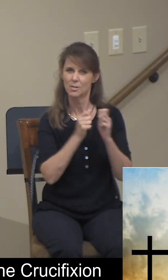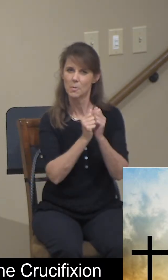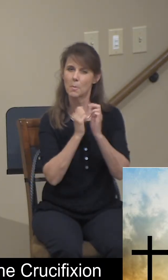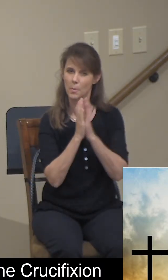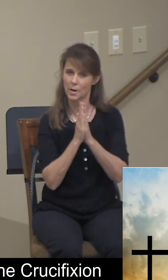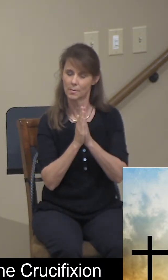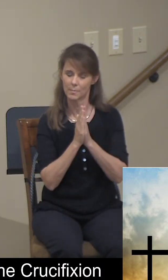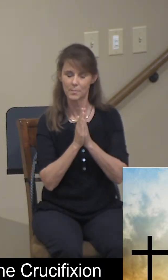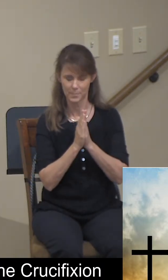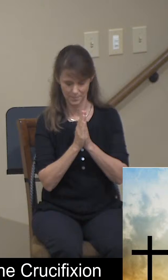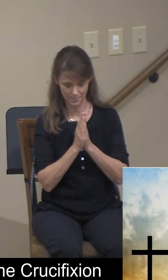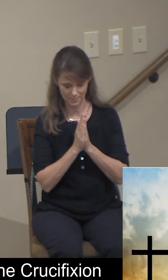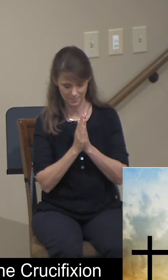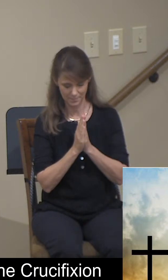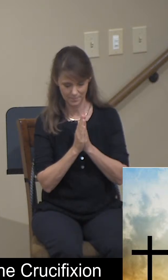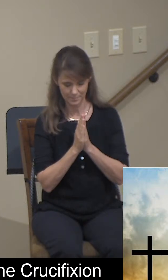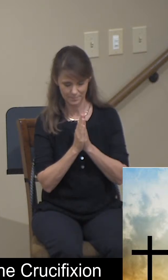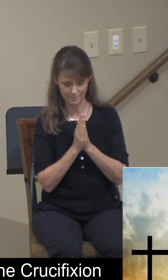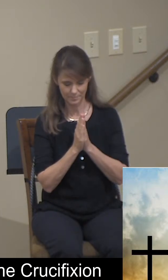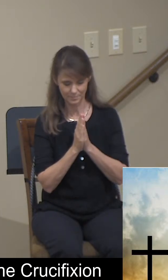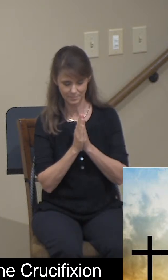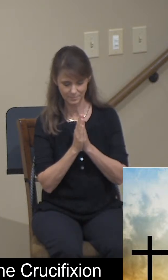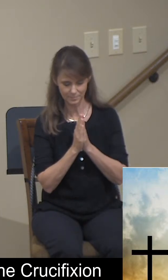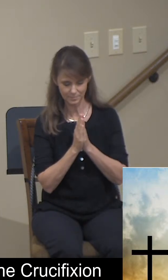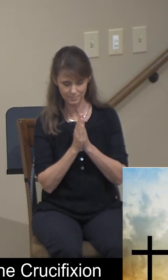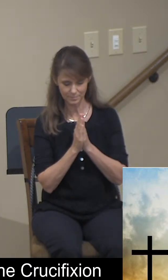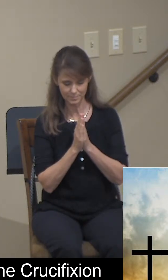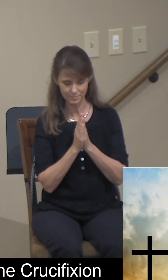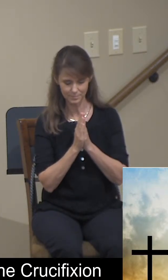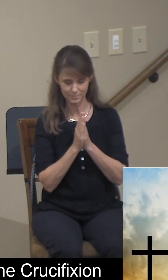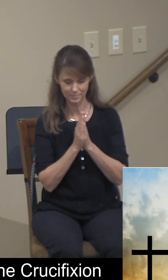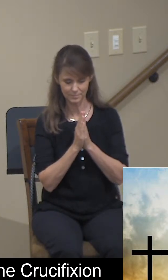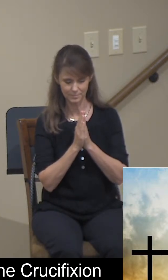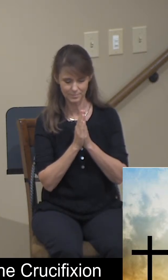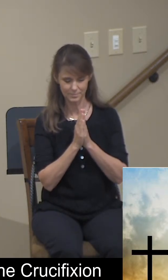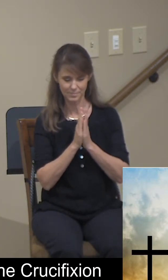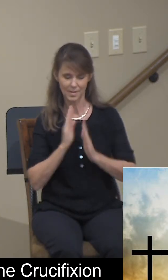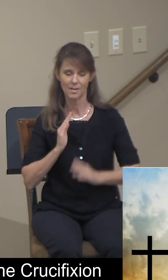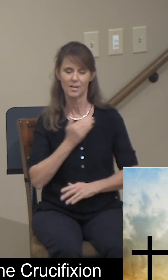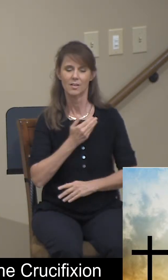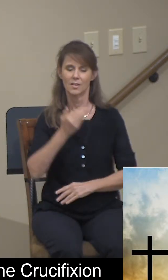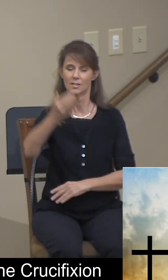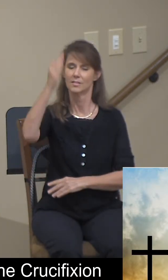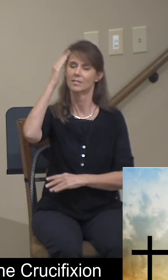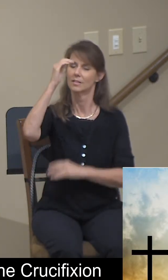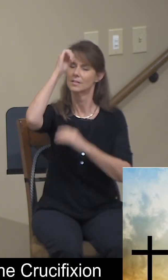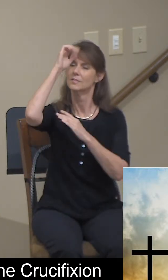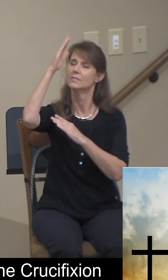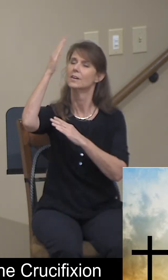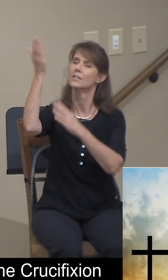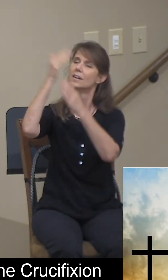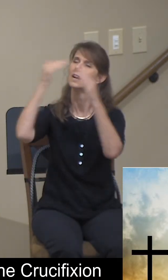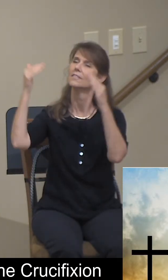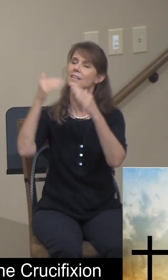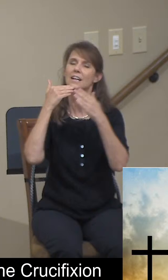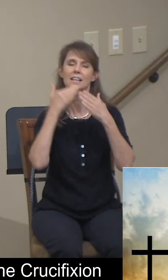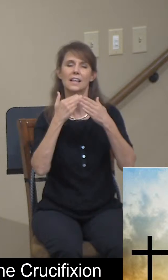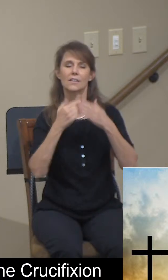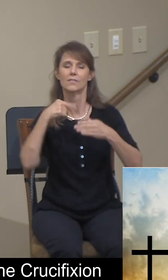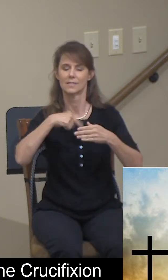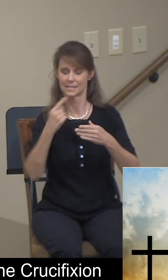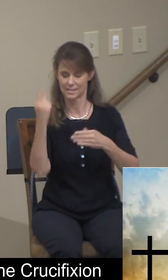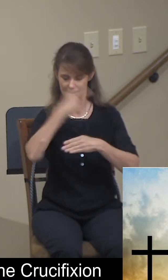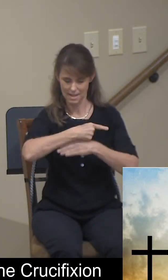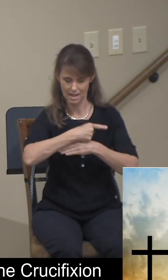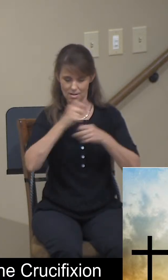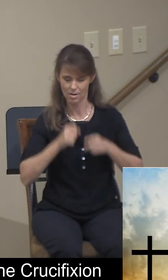started. Let us pray. Our God and Father in heaven, we are thankful, Father, for this day. Thankful, Father, for